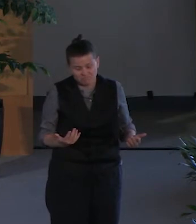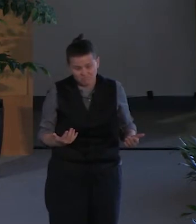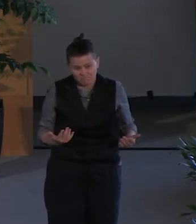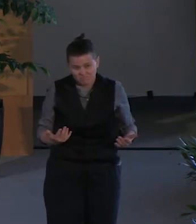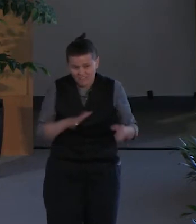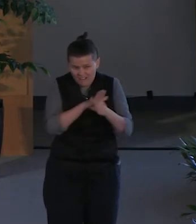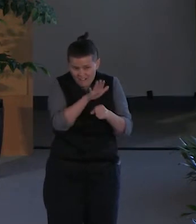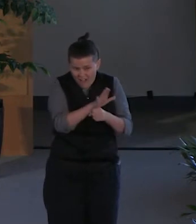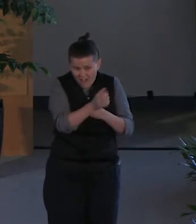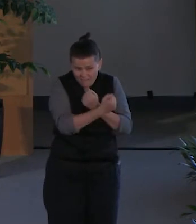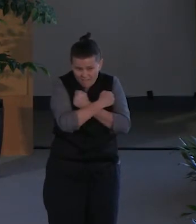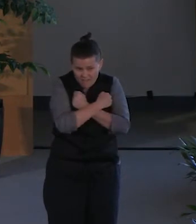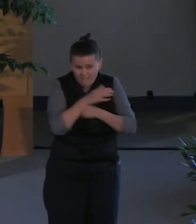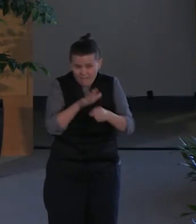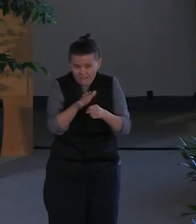work?